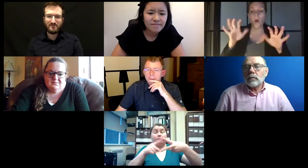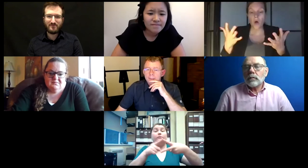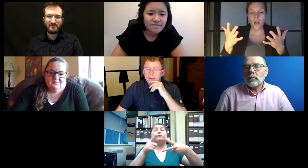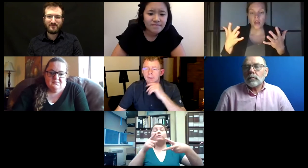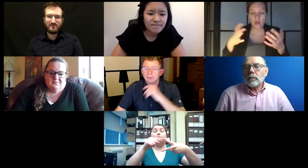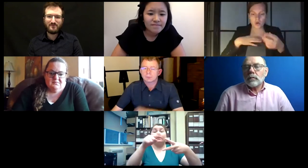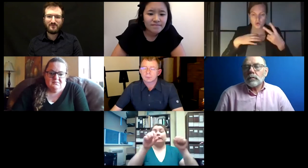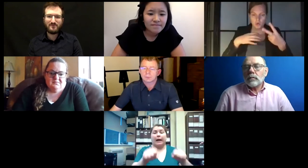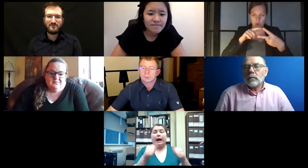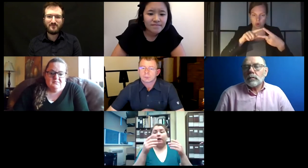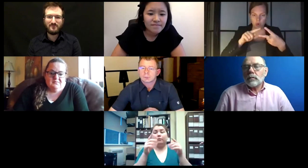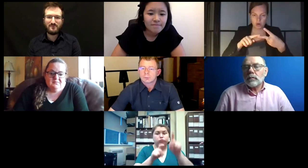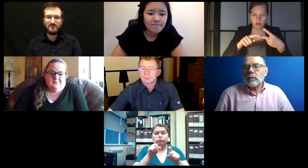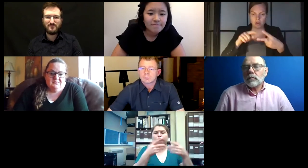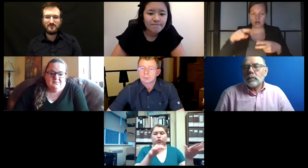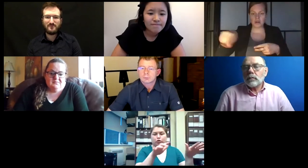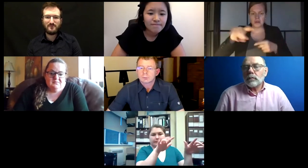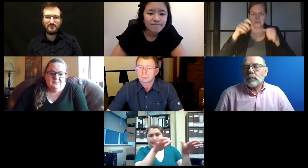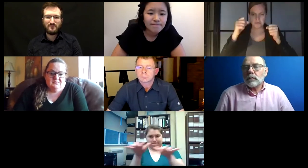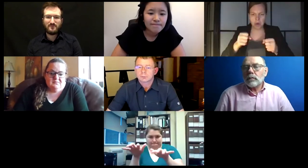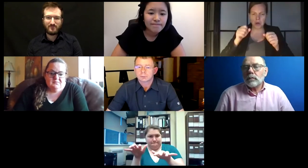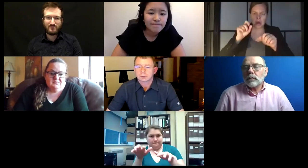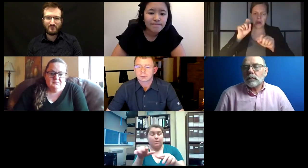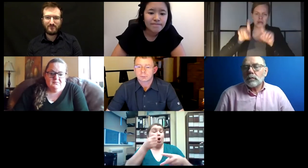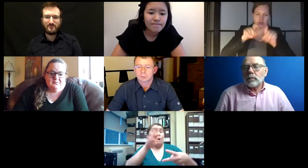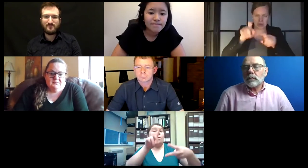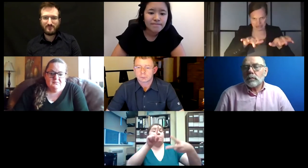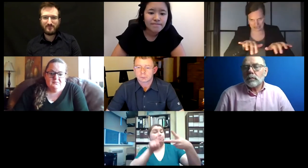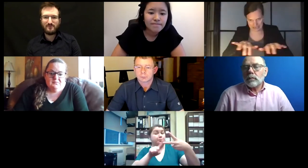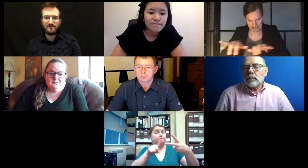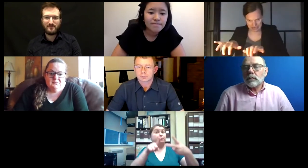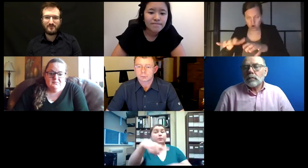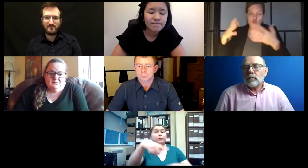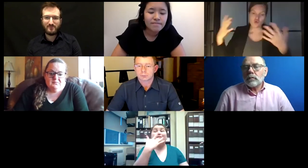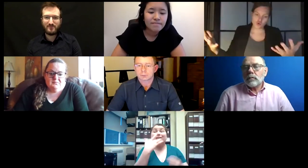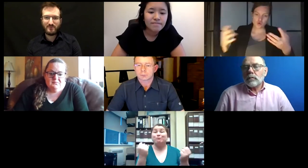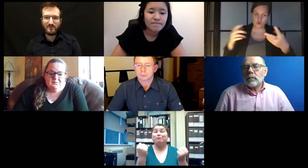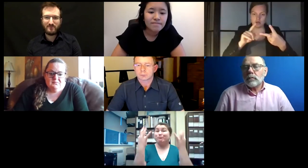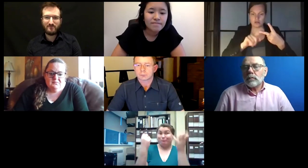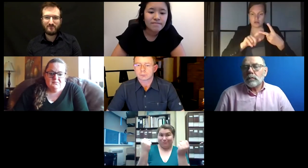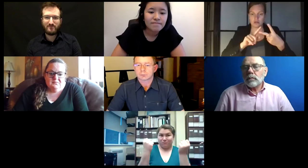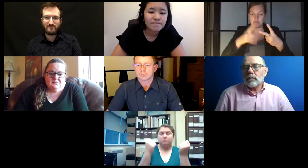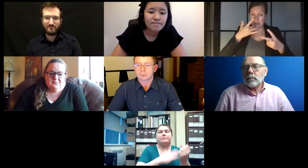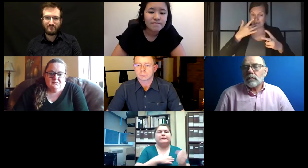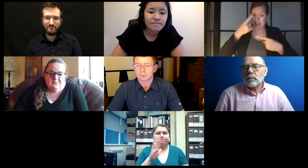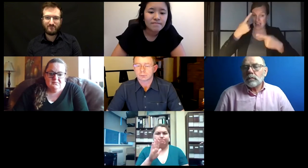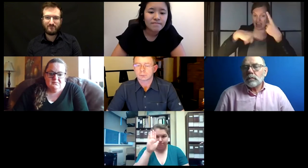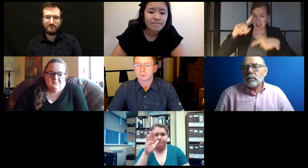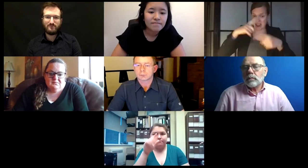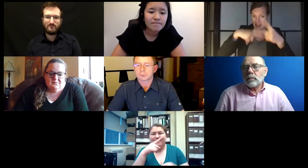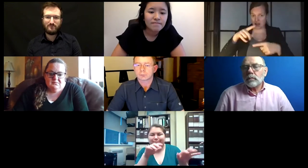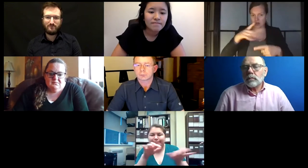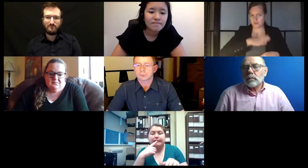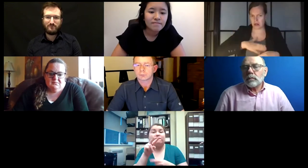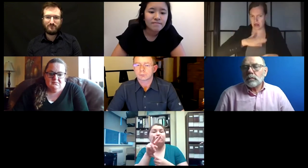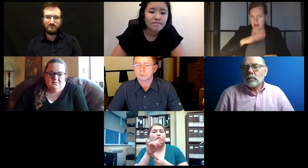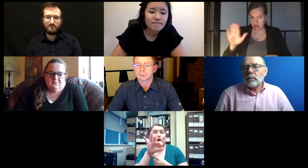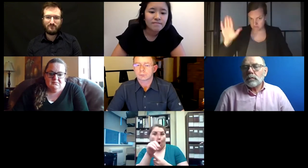So for this part, you can pose your question in the chat, or you can raise your